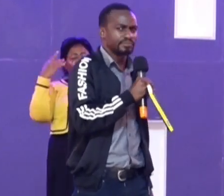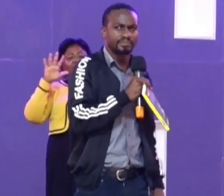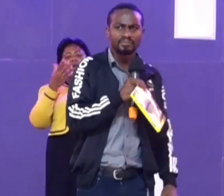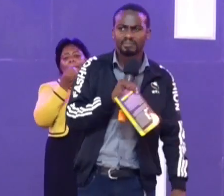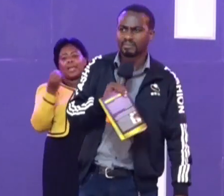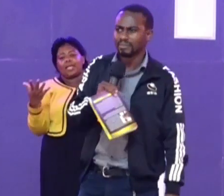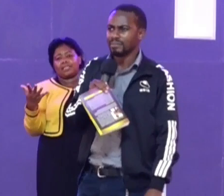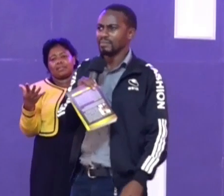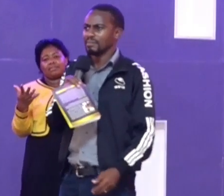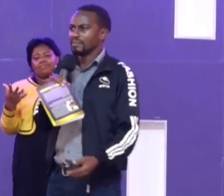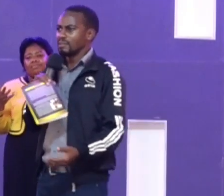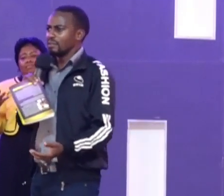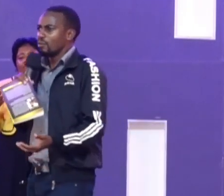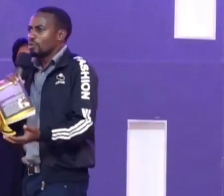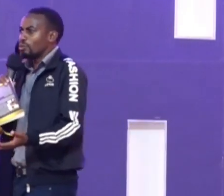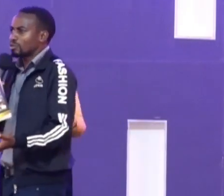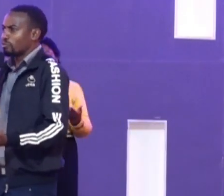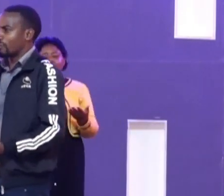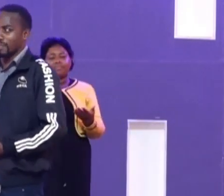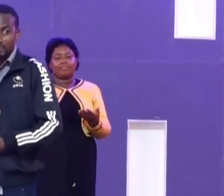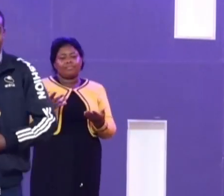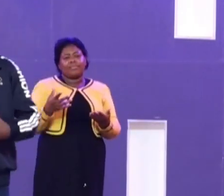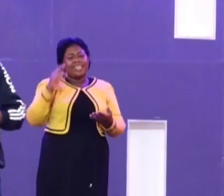How much facilitation are you giving me?